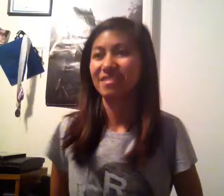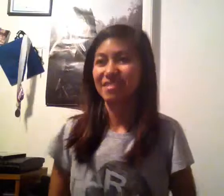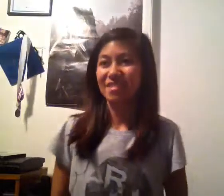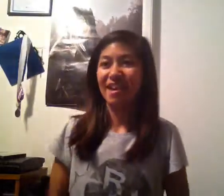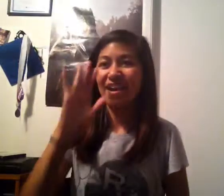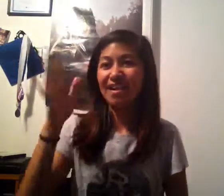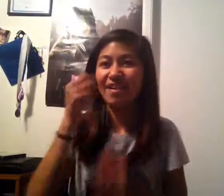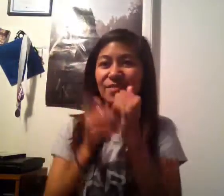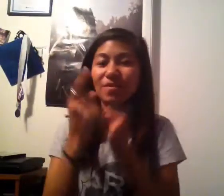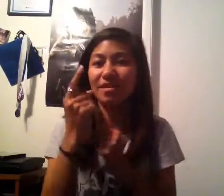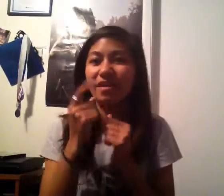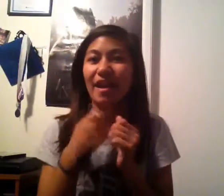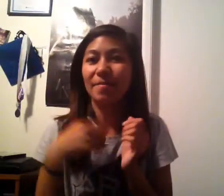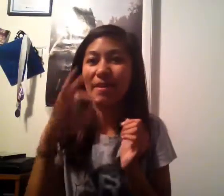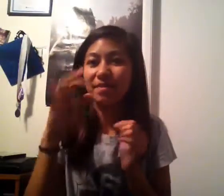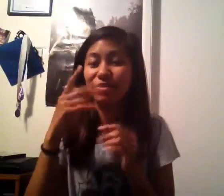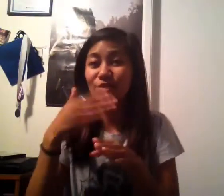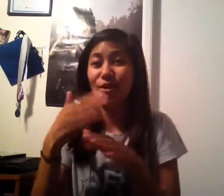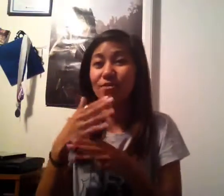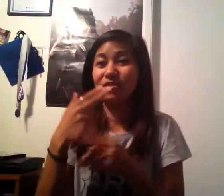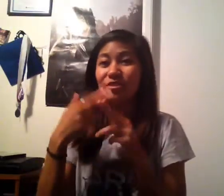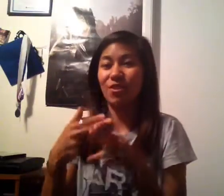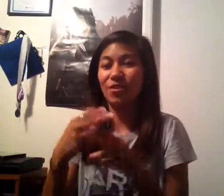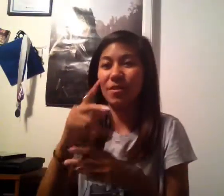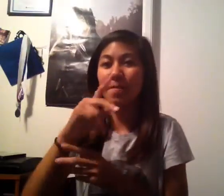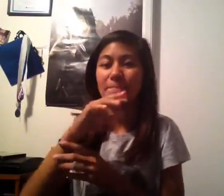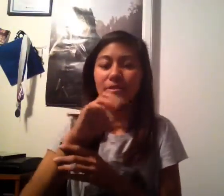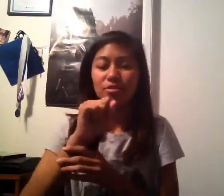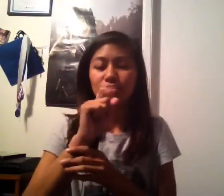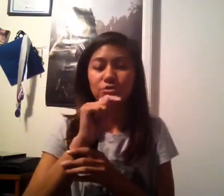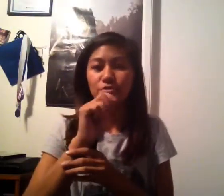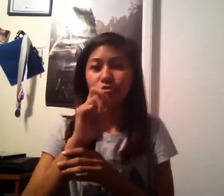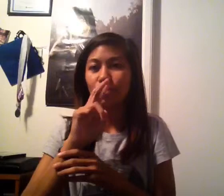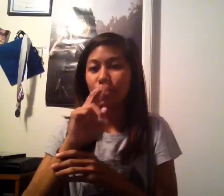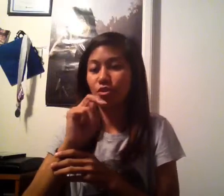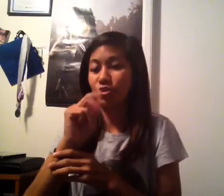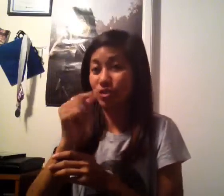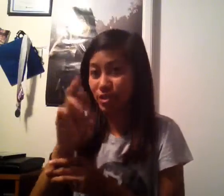Hi everyone, I picked this song called Stronger